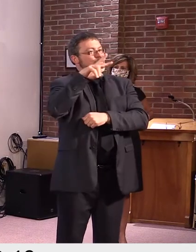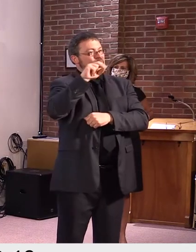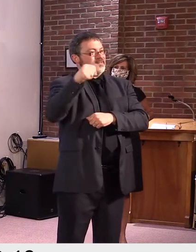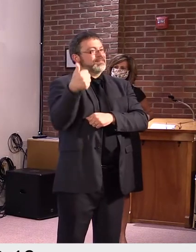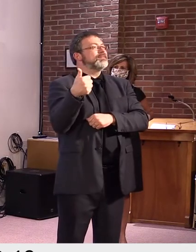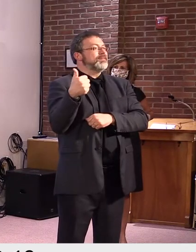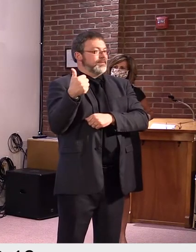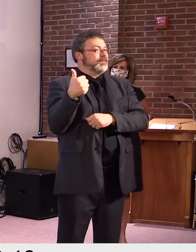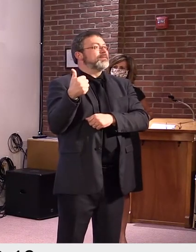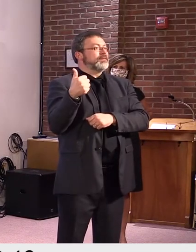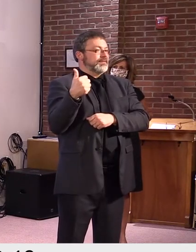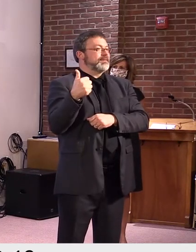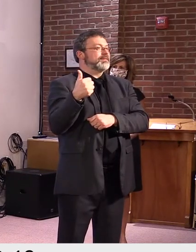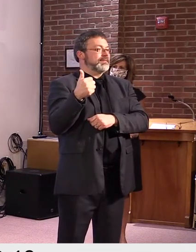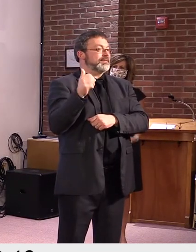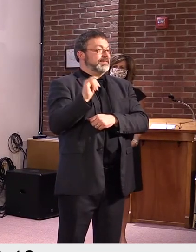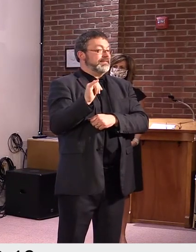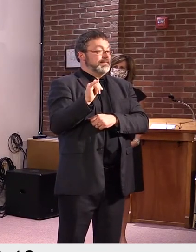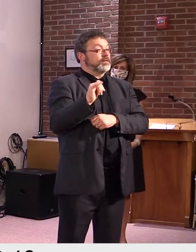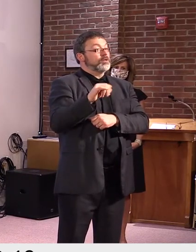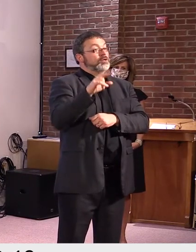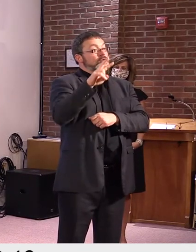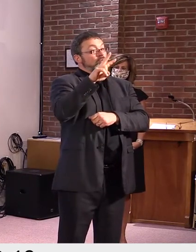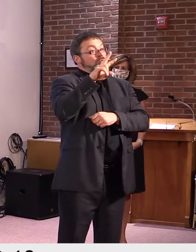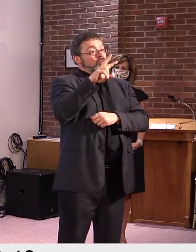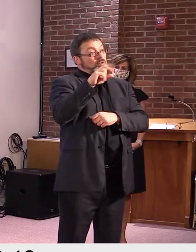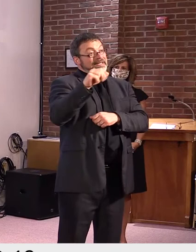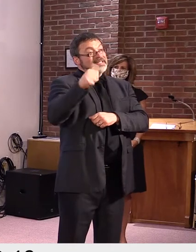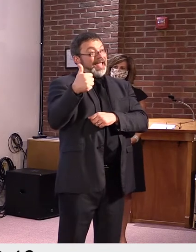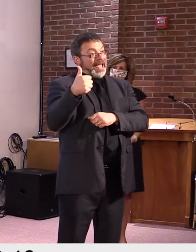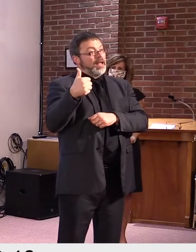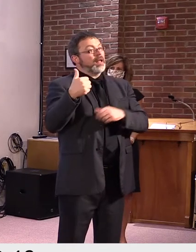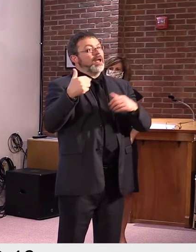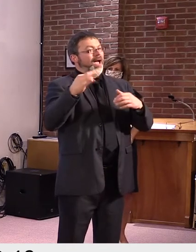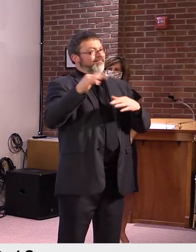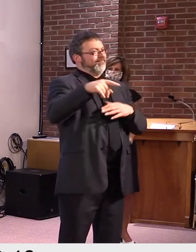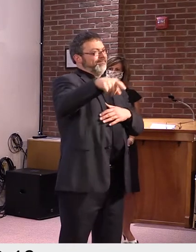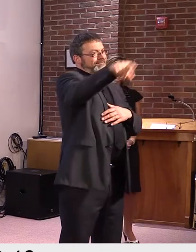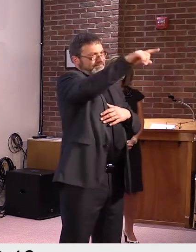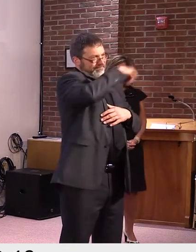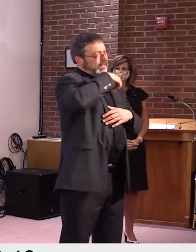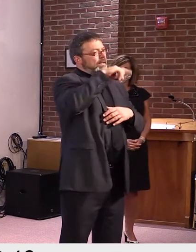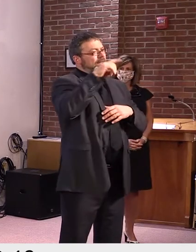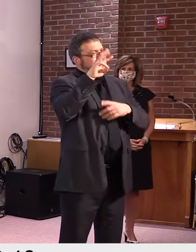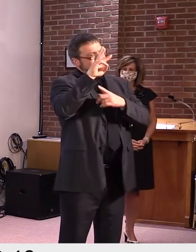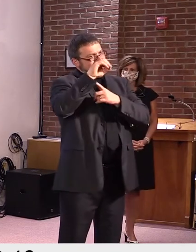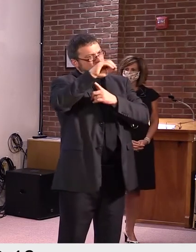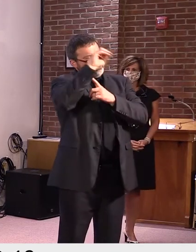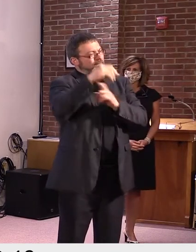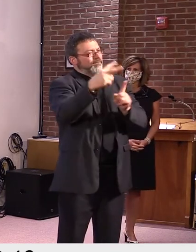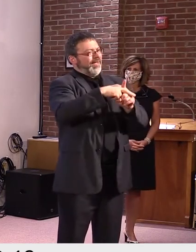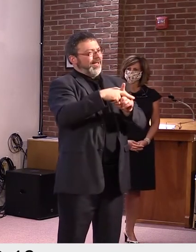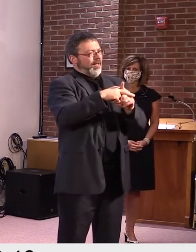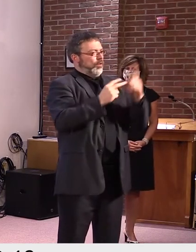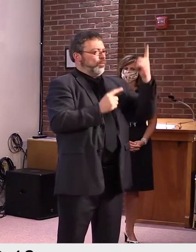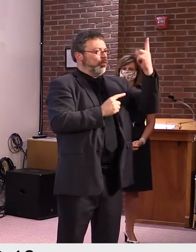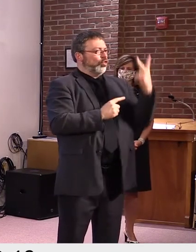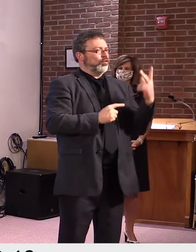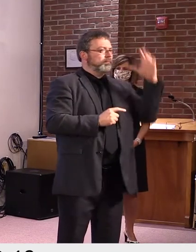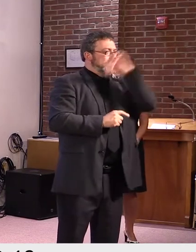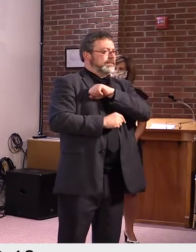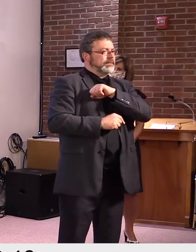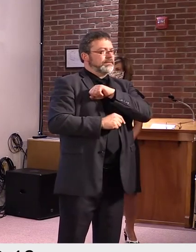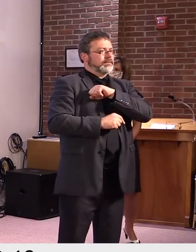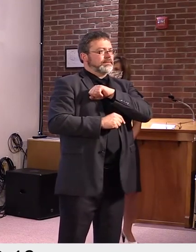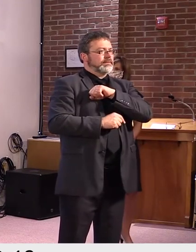so that allocation is based upon what they actually had. So all the things that we do now need to be considered high